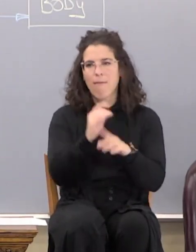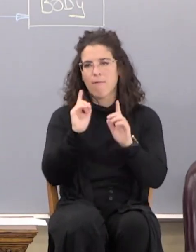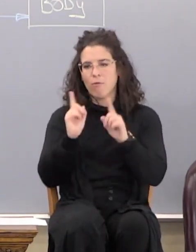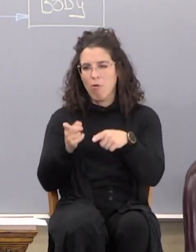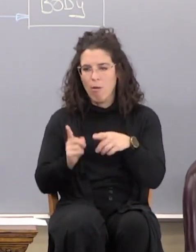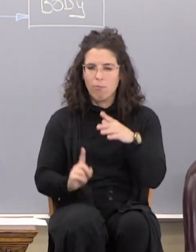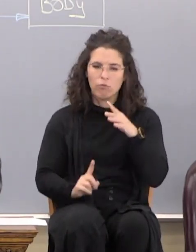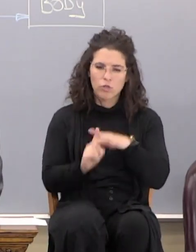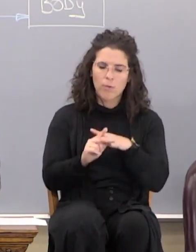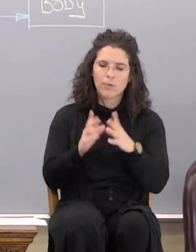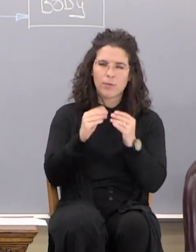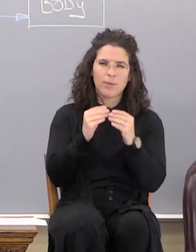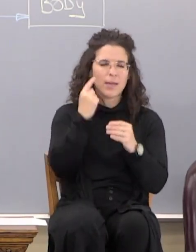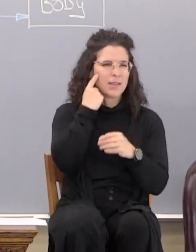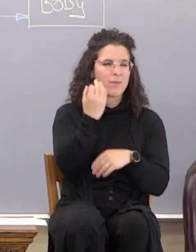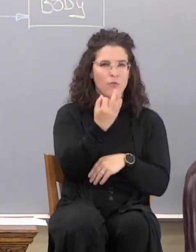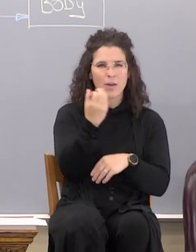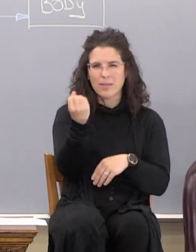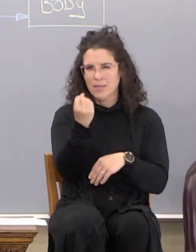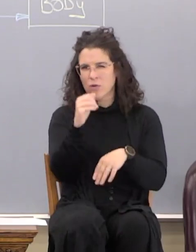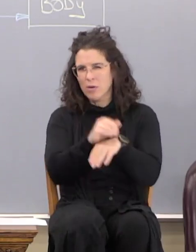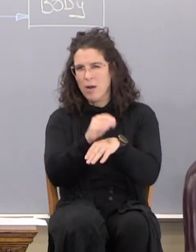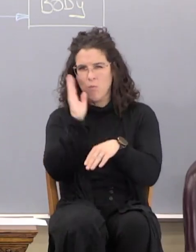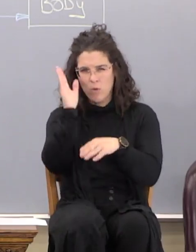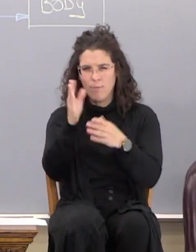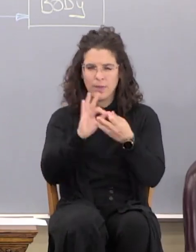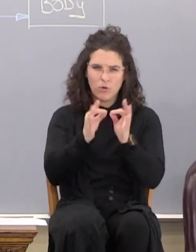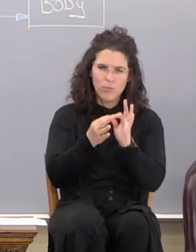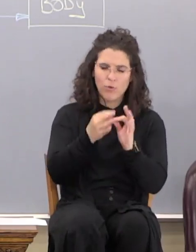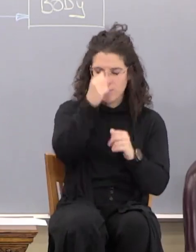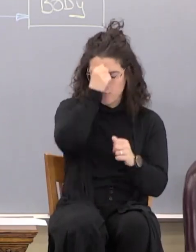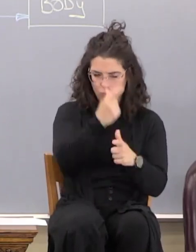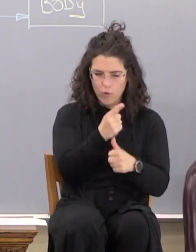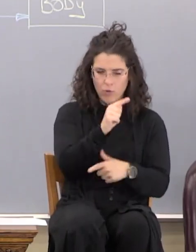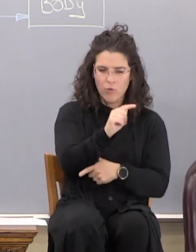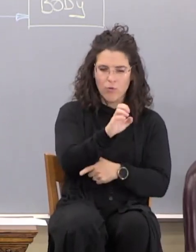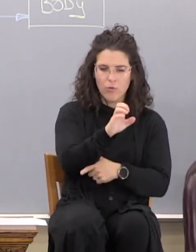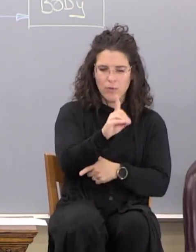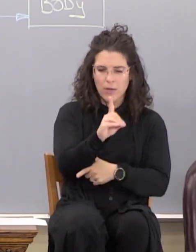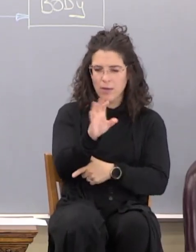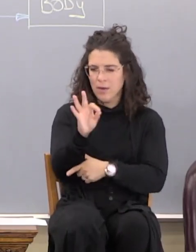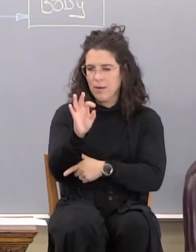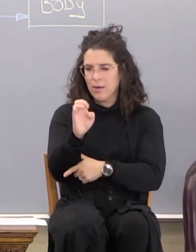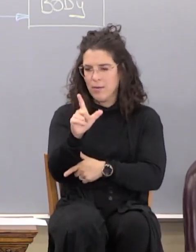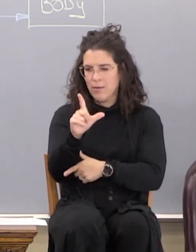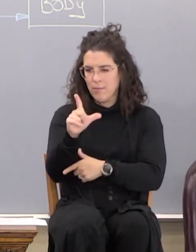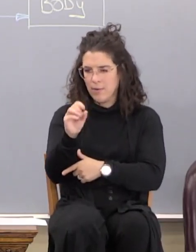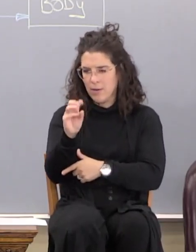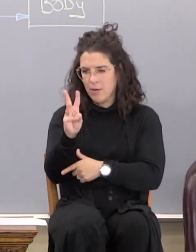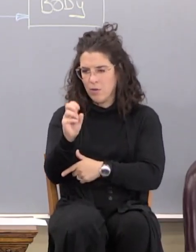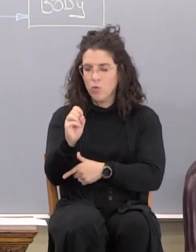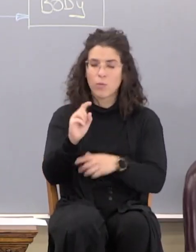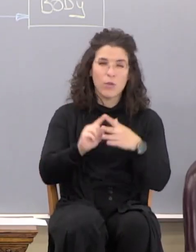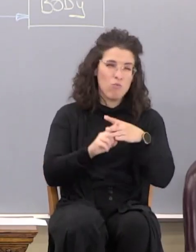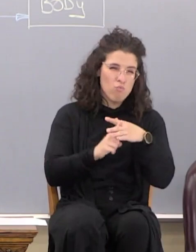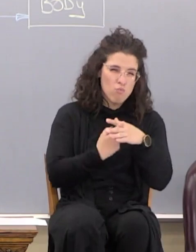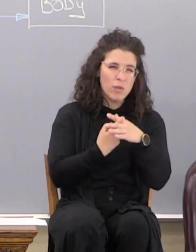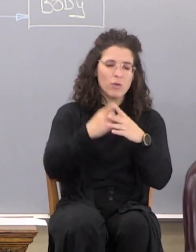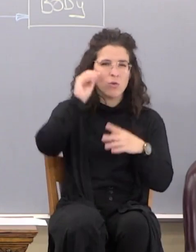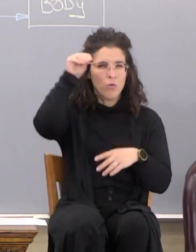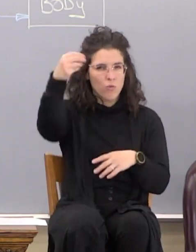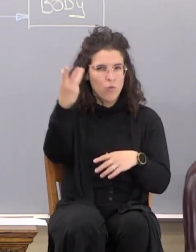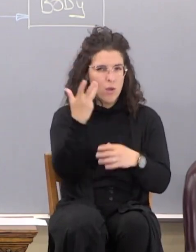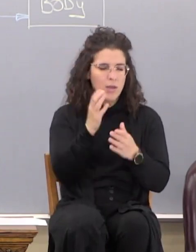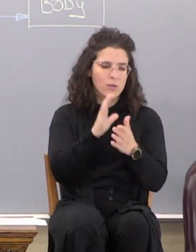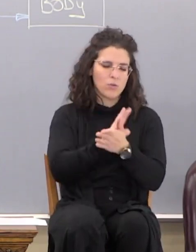and enjoy. Brother Ted Fellows, he was in the original Grace School of Bible class. He's an old guy like me. Not as old as me, but